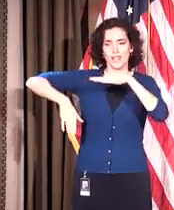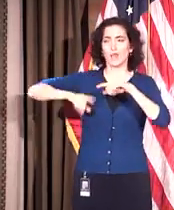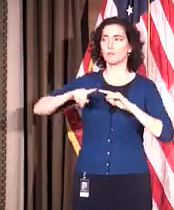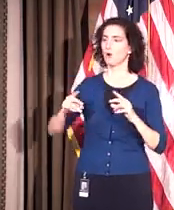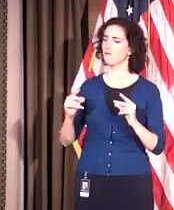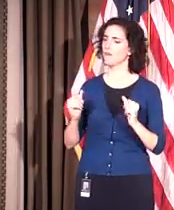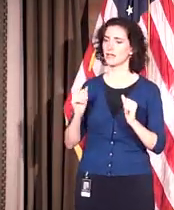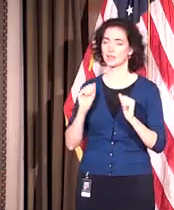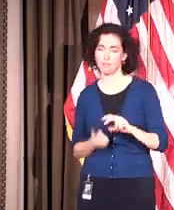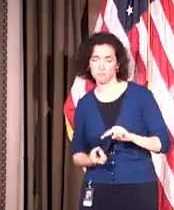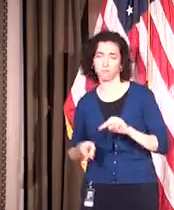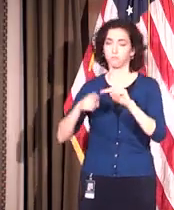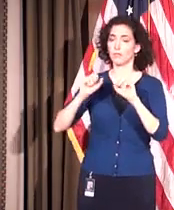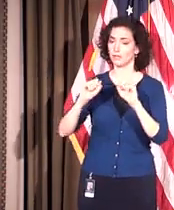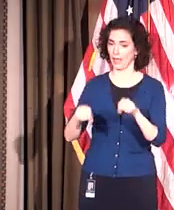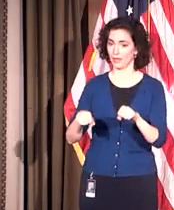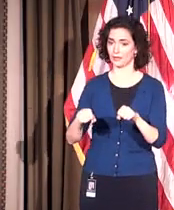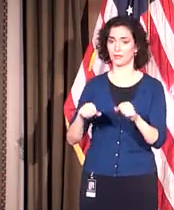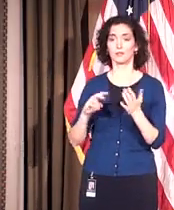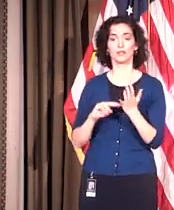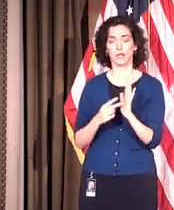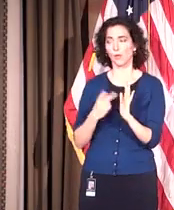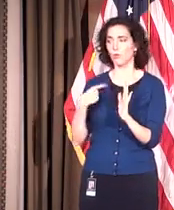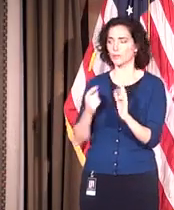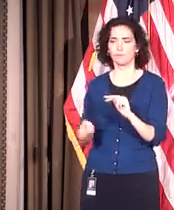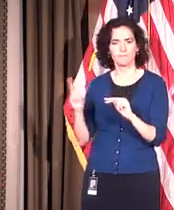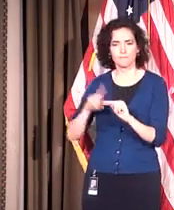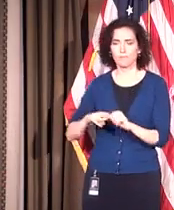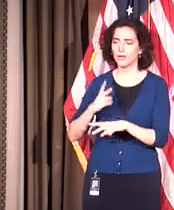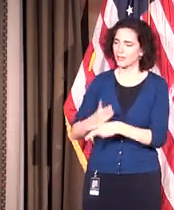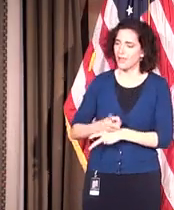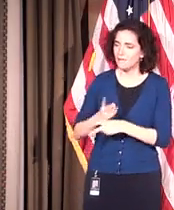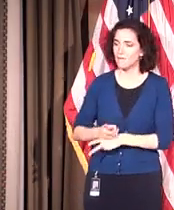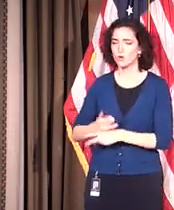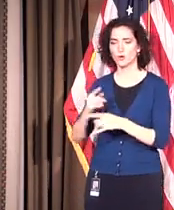need to be as vigilant as ever with mitigating and prevention.